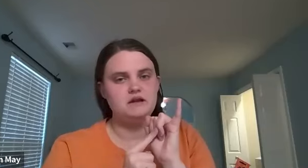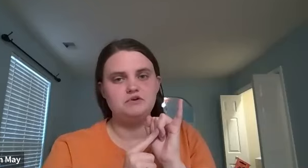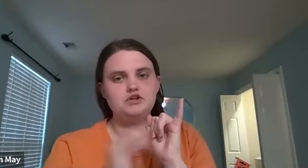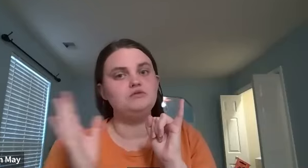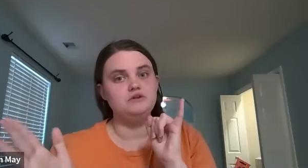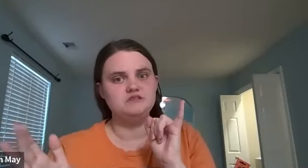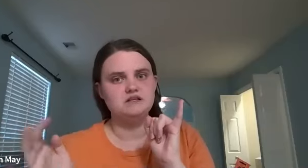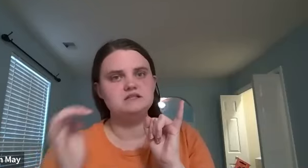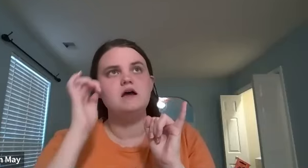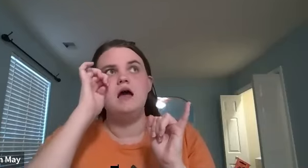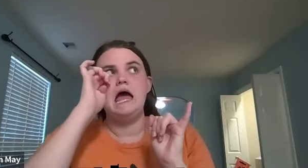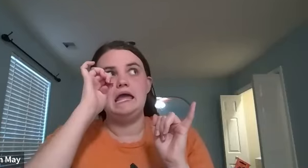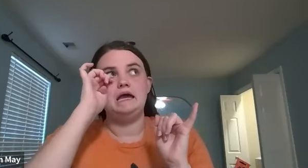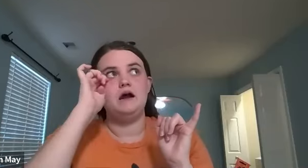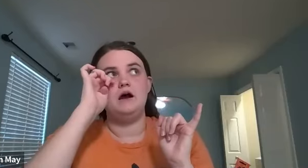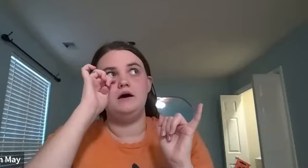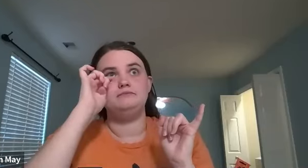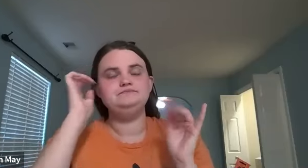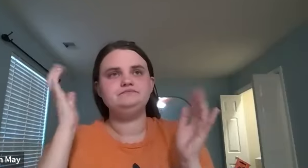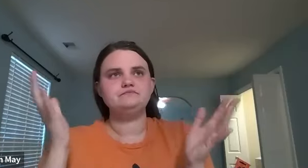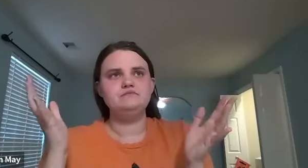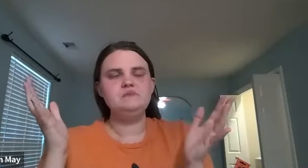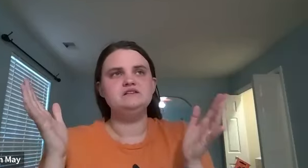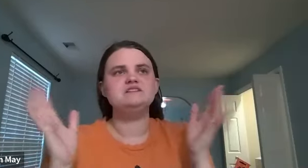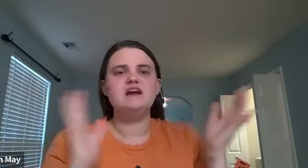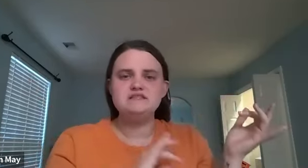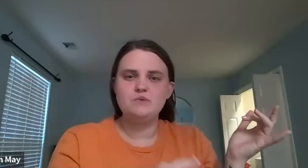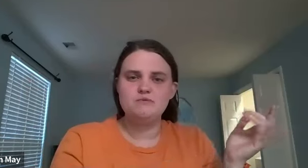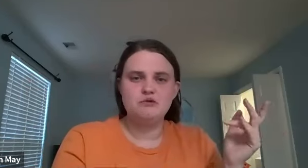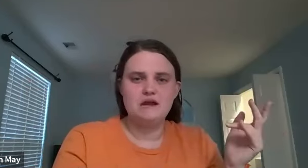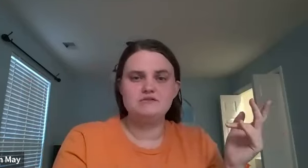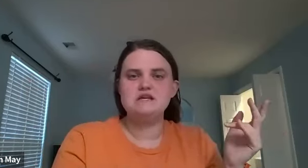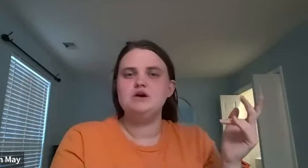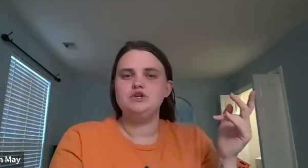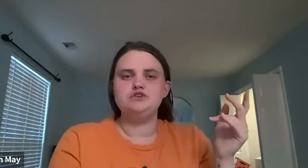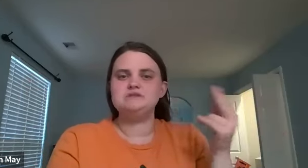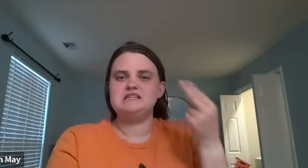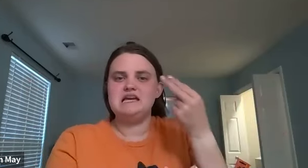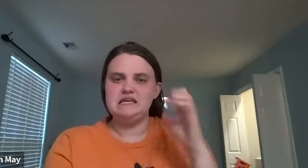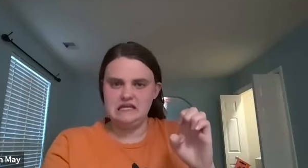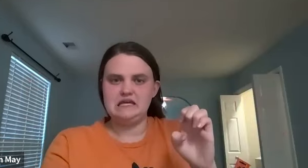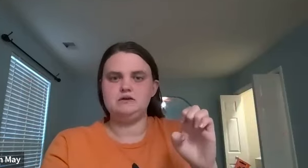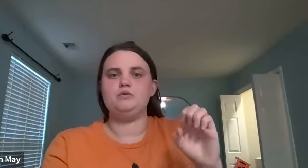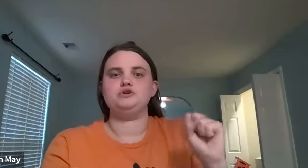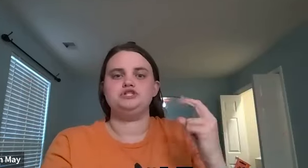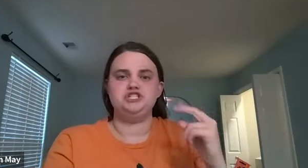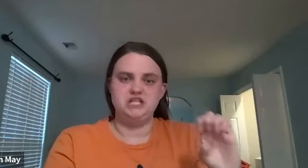but you don't use it. And it's kind of the same way with pronouns. You don't say he or